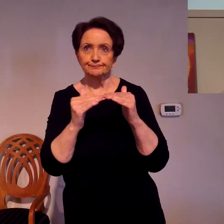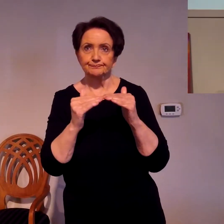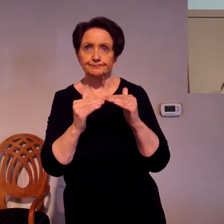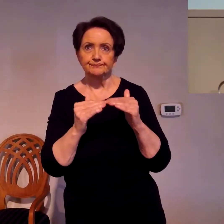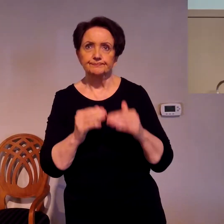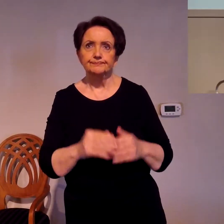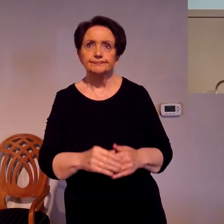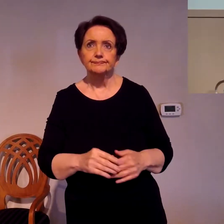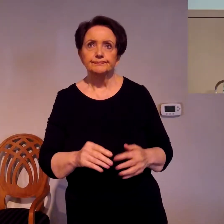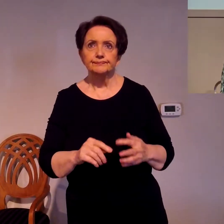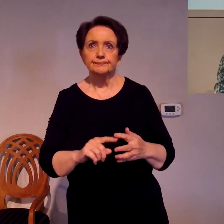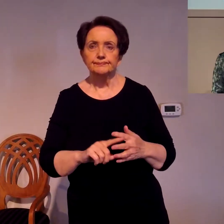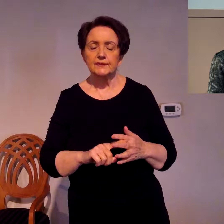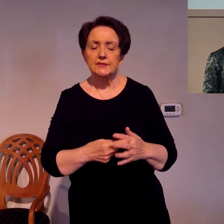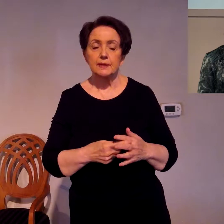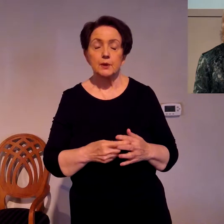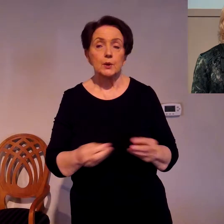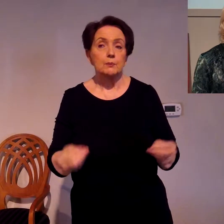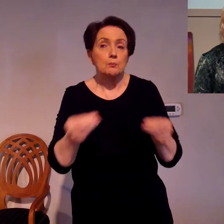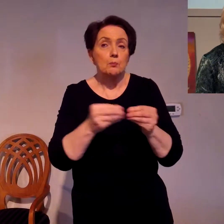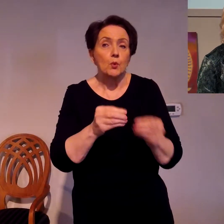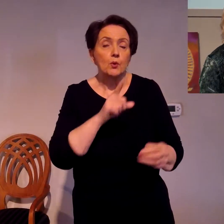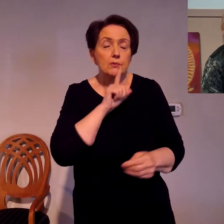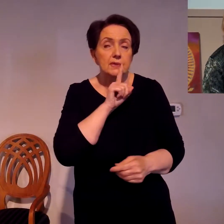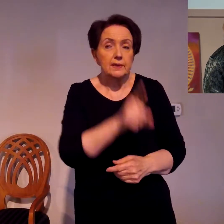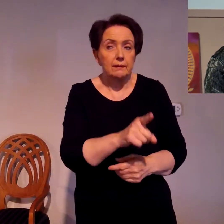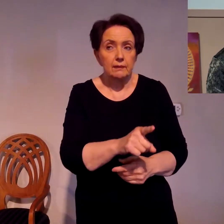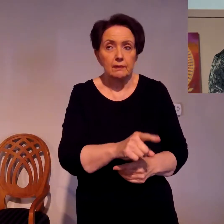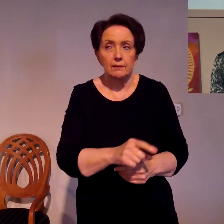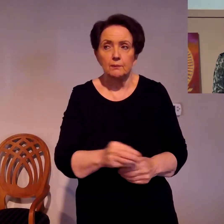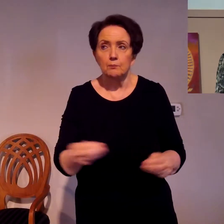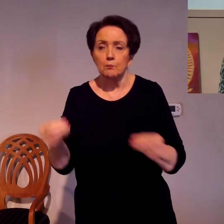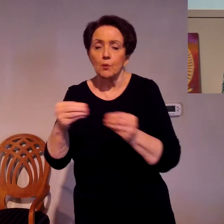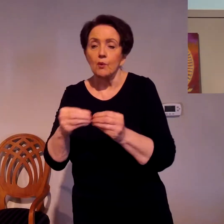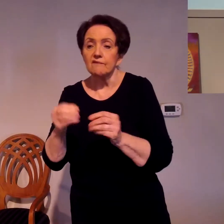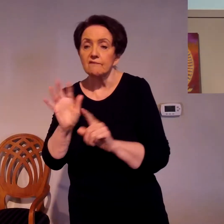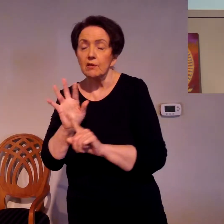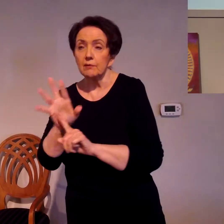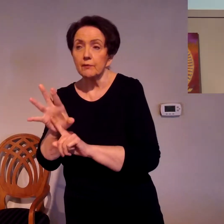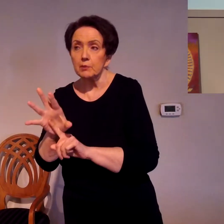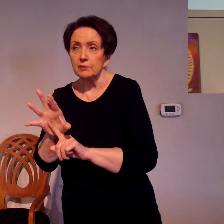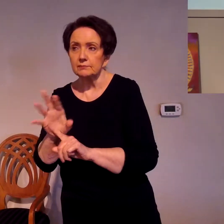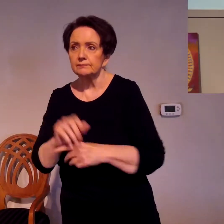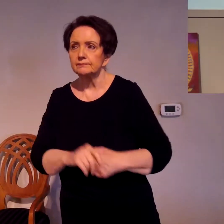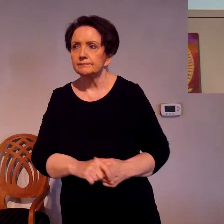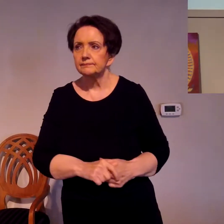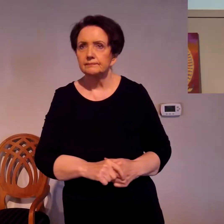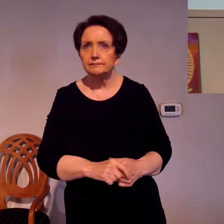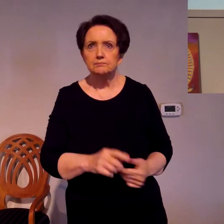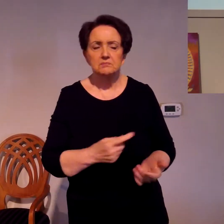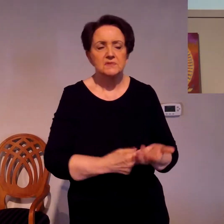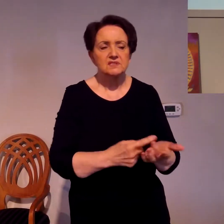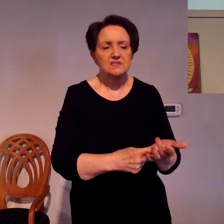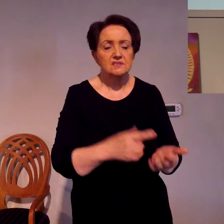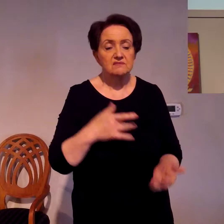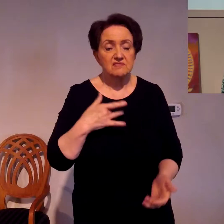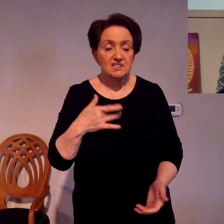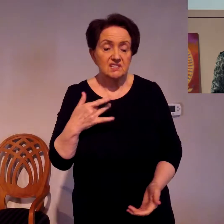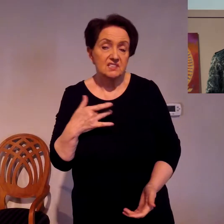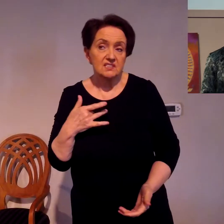is where we start getting a little more authentic, a little more vulnerable. I'm going to talk about feelings and